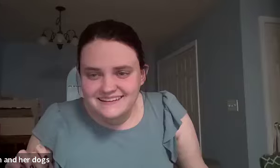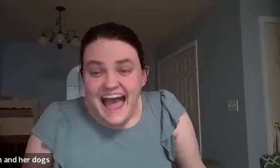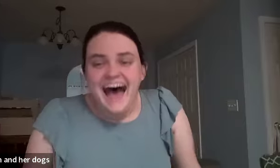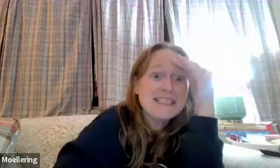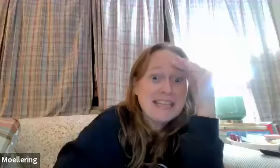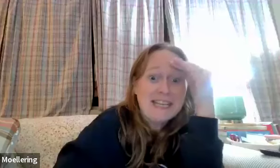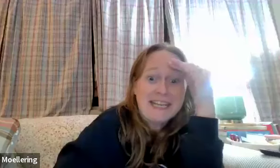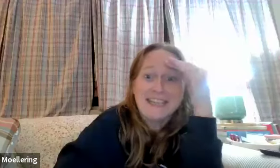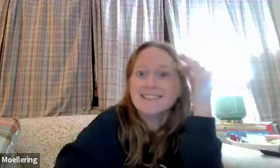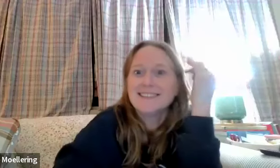The indignity.